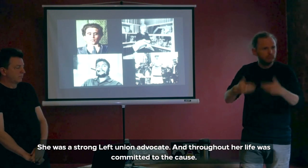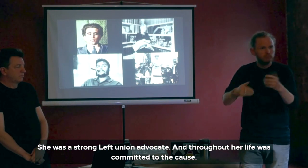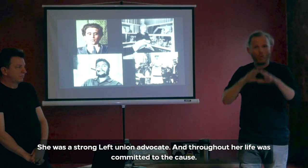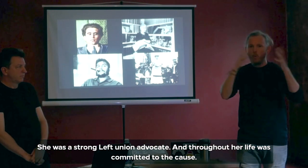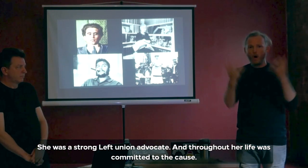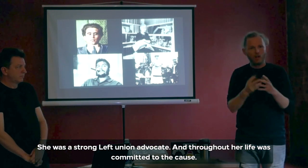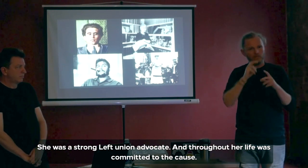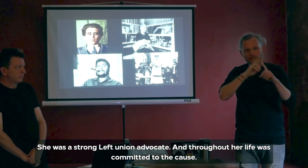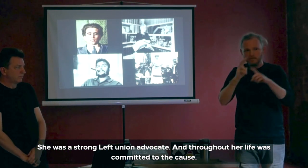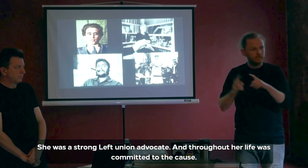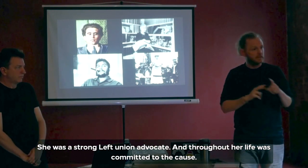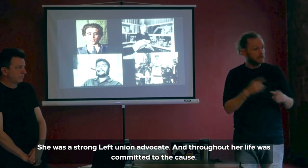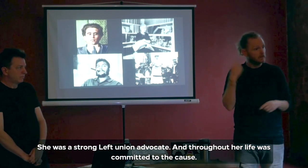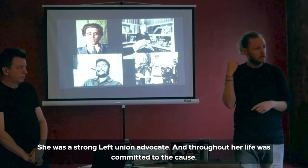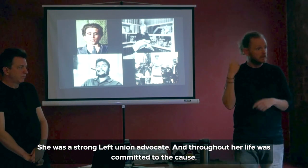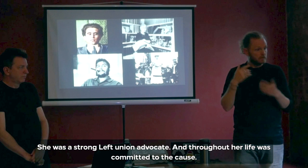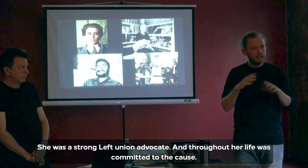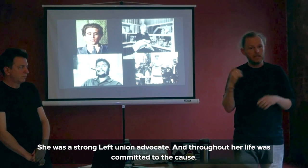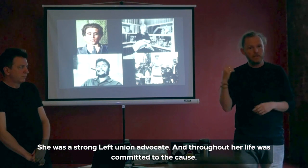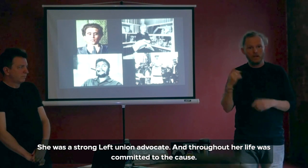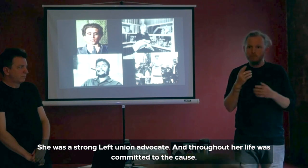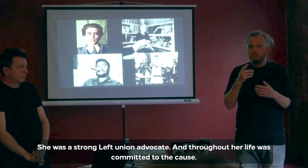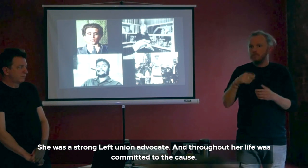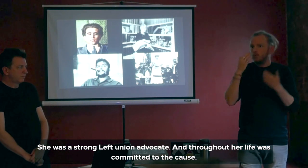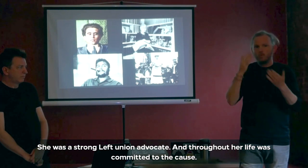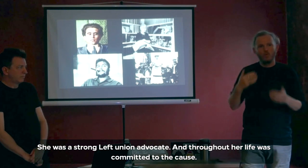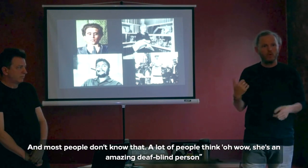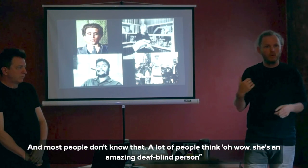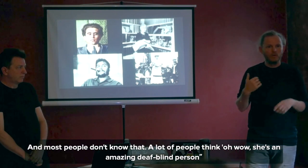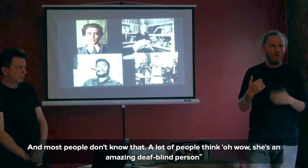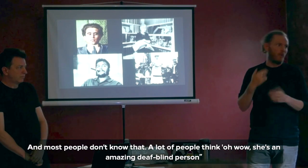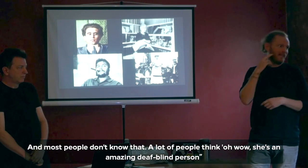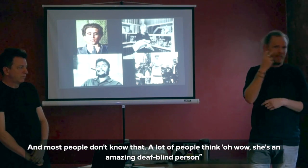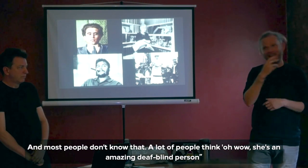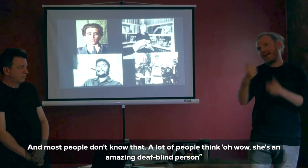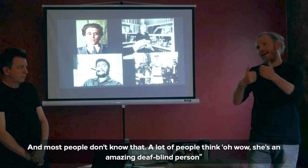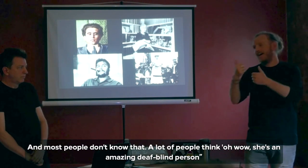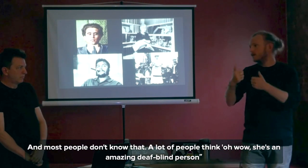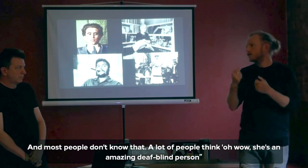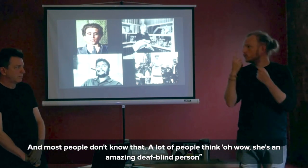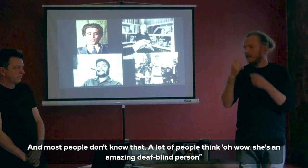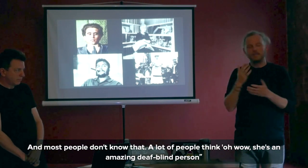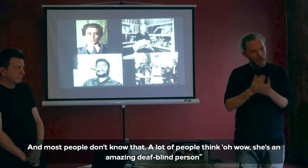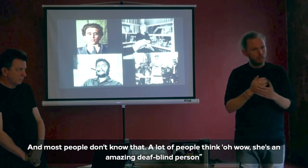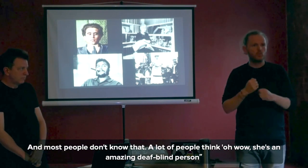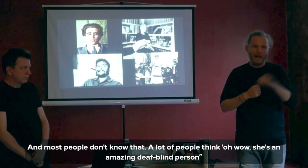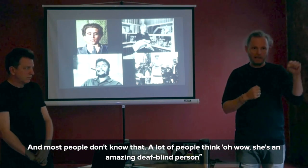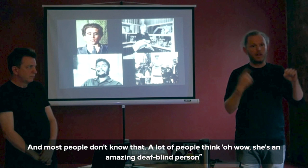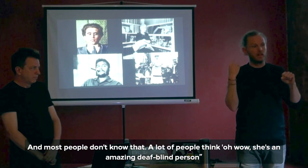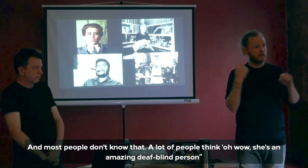and throughout her life was committed to the cause. And most people don't know that. A lot of people are like, oh wow, she's an amazing